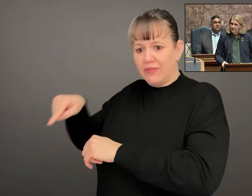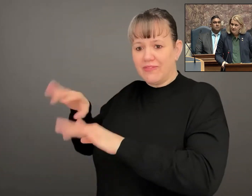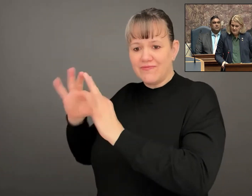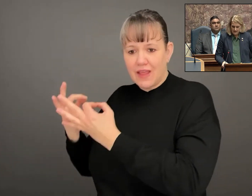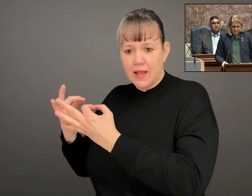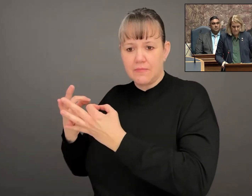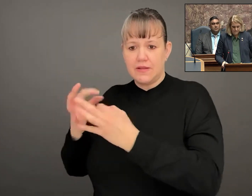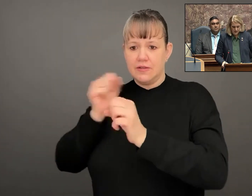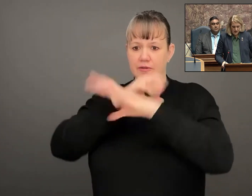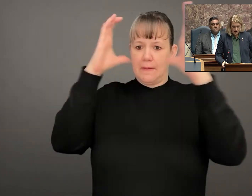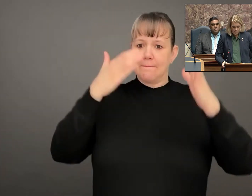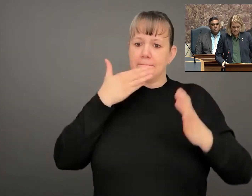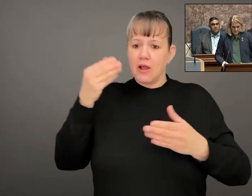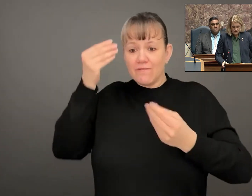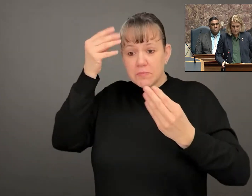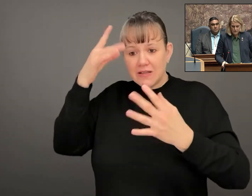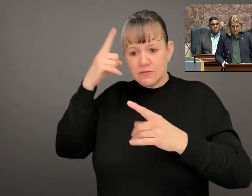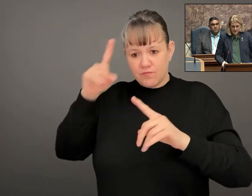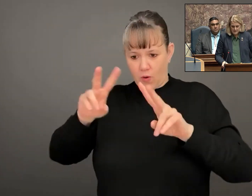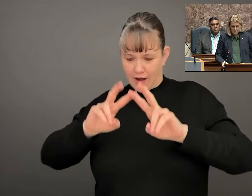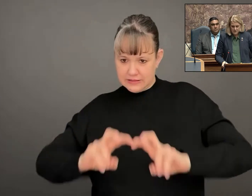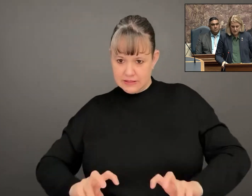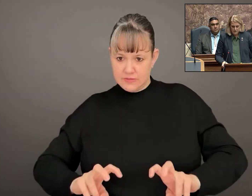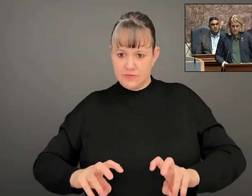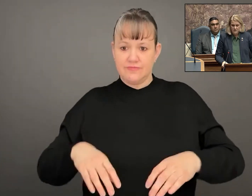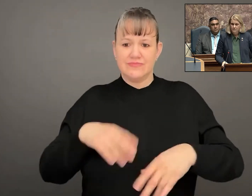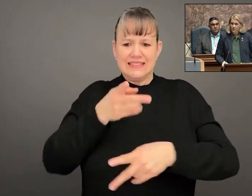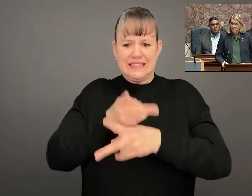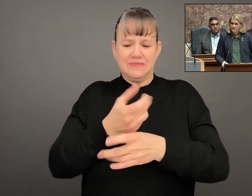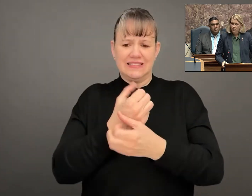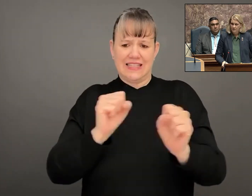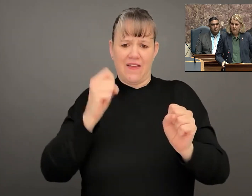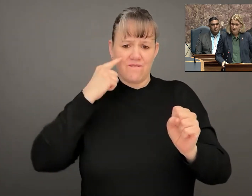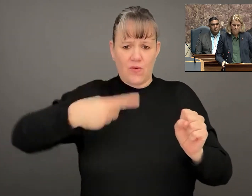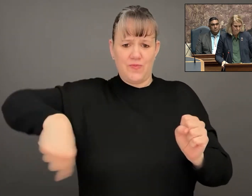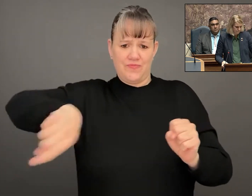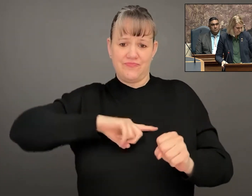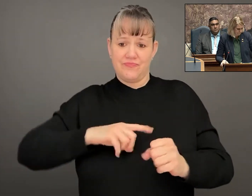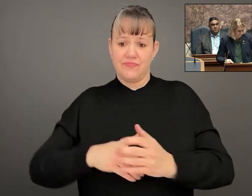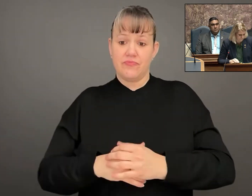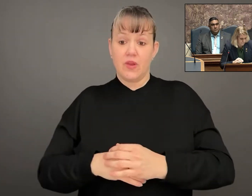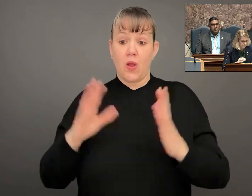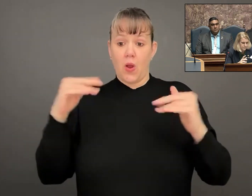and the public safe. I hope members from both sides of this chamber will support this important bill.